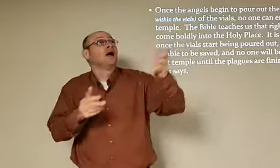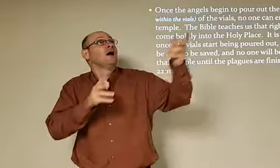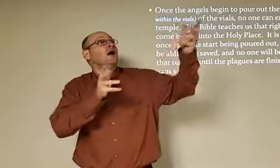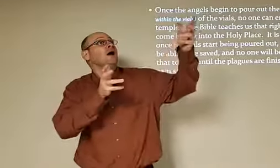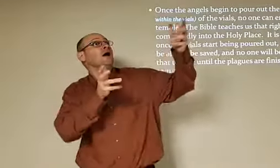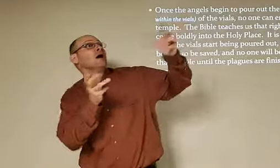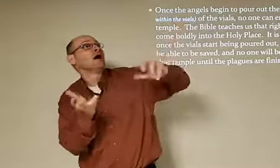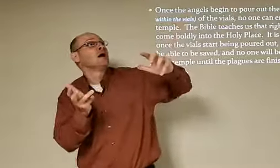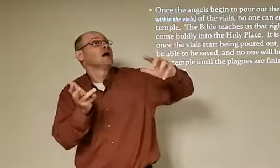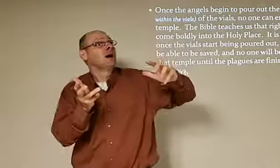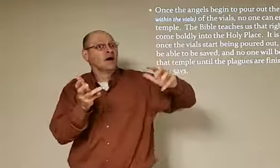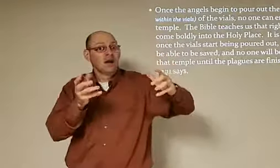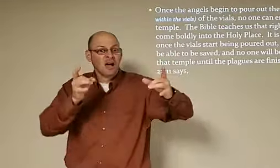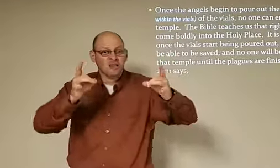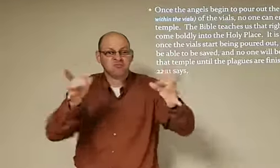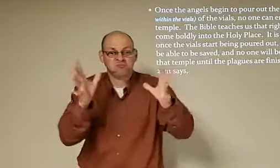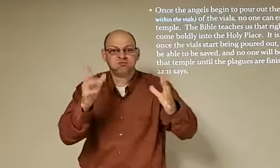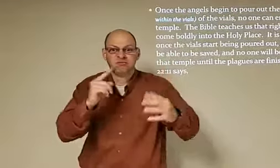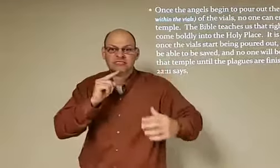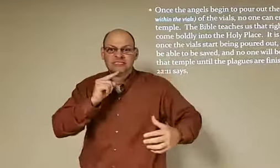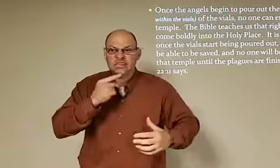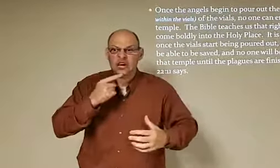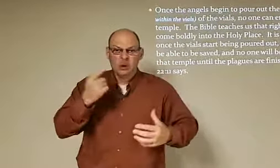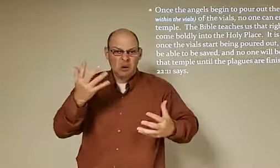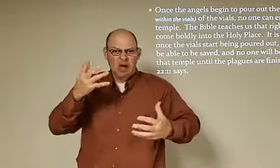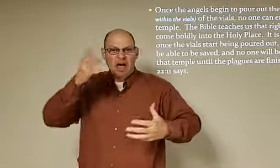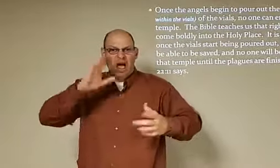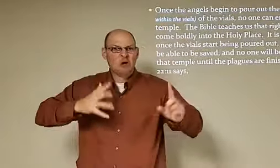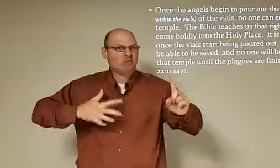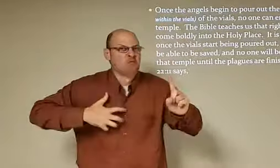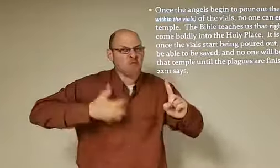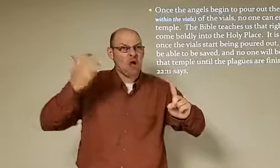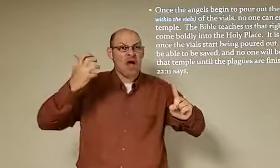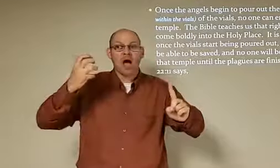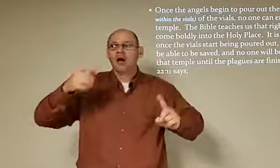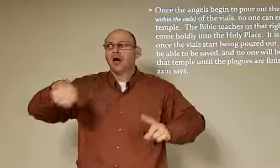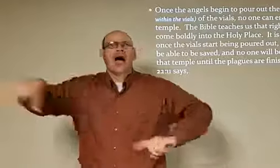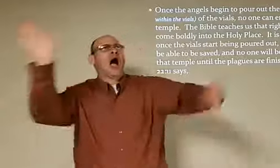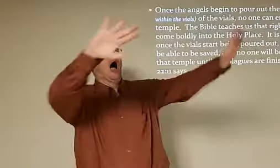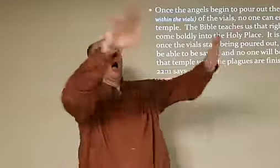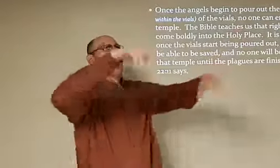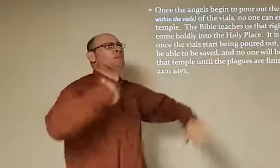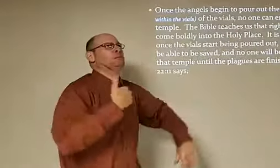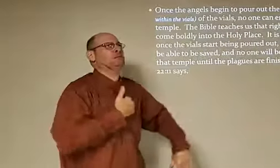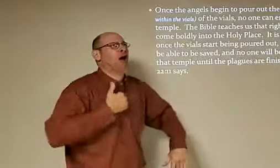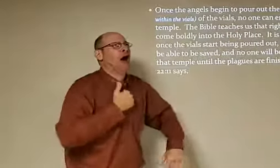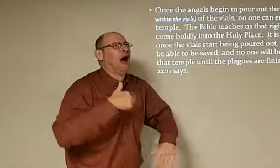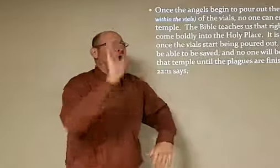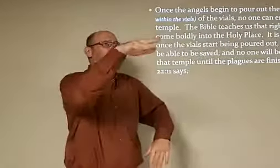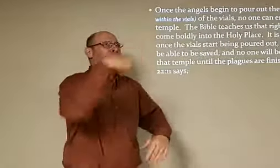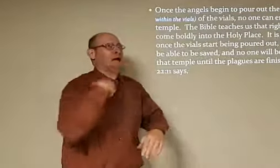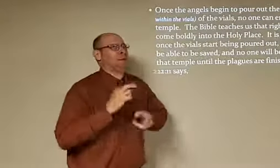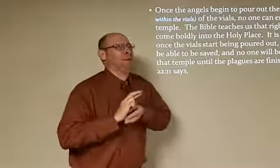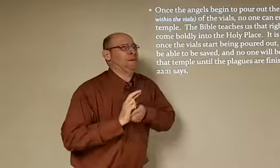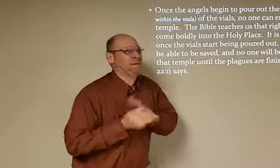shut. And the vials will be poured out. And it's the wrath of God, very serious. People are going to say, oh,